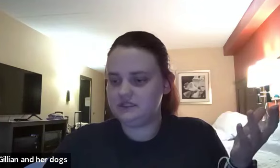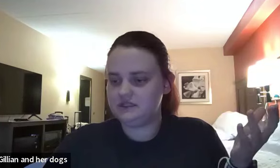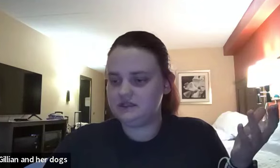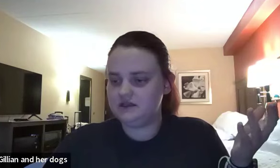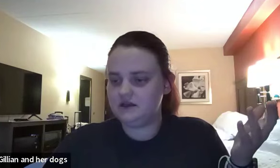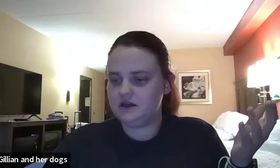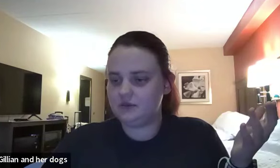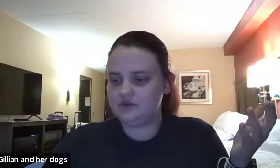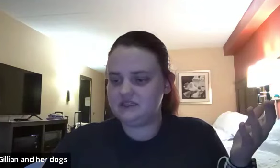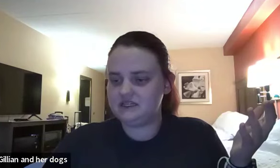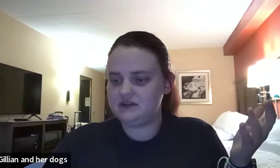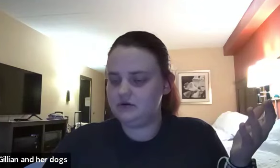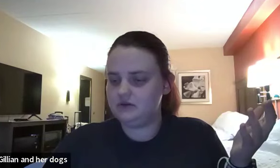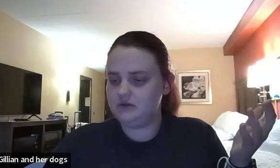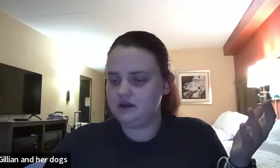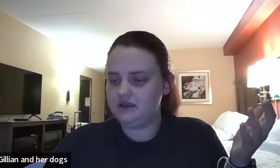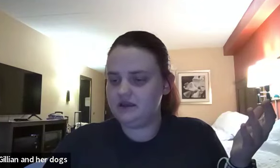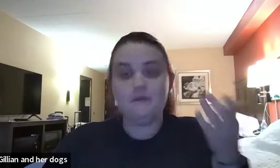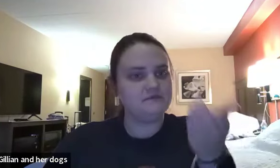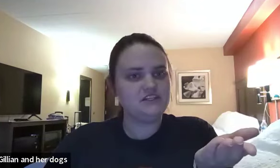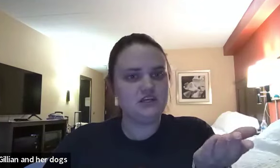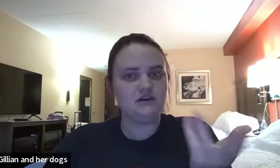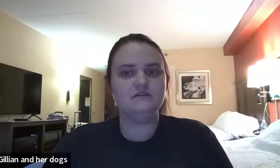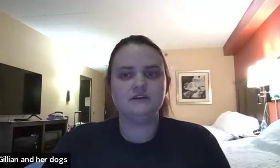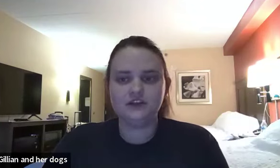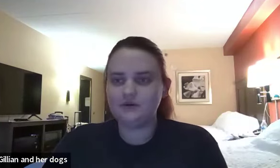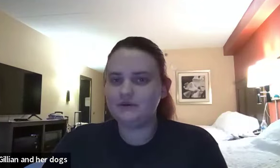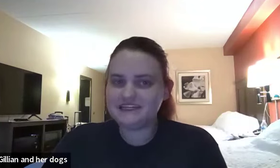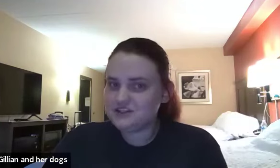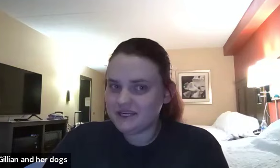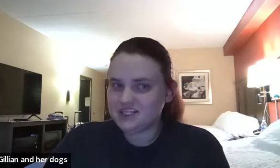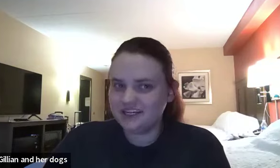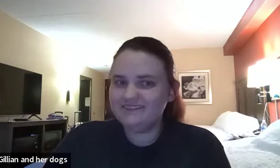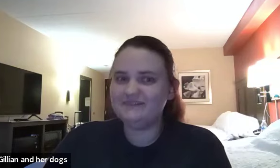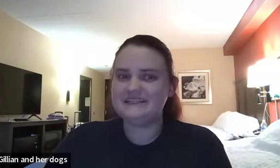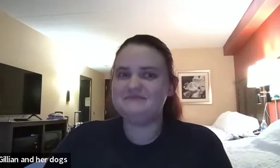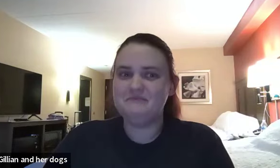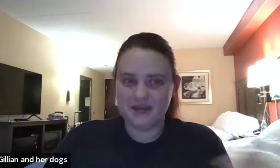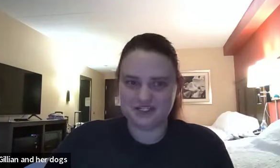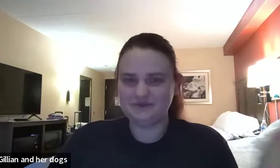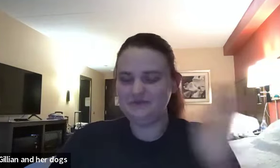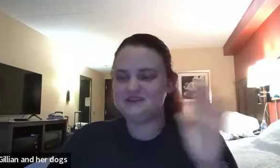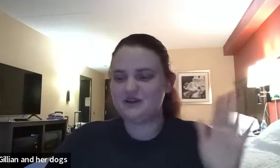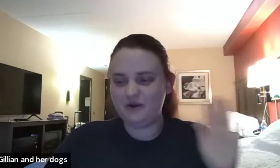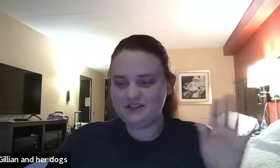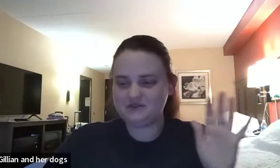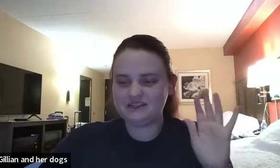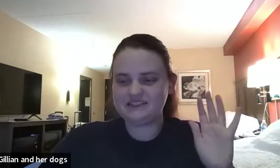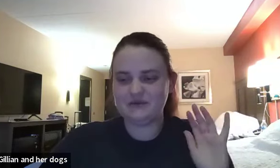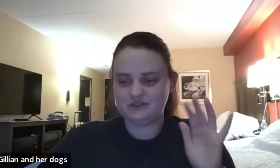did where we did, oh no, engineer. You know, we didn't do engine, we did measure. So I always just want to say which one